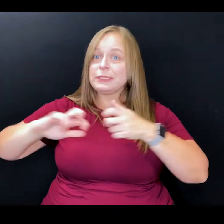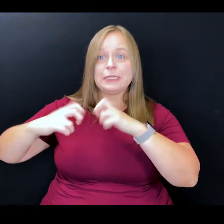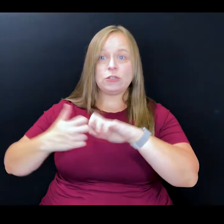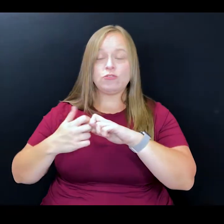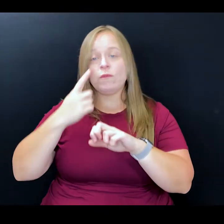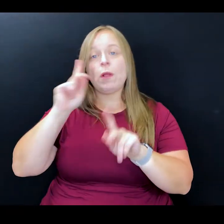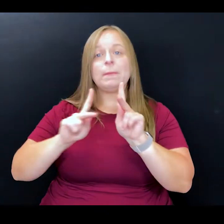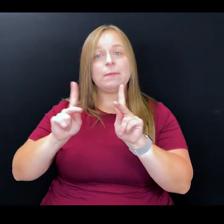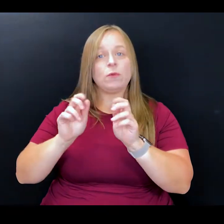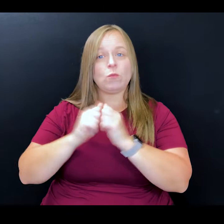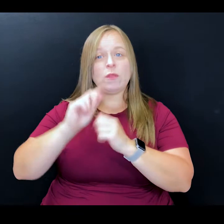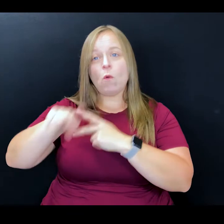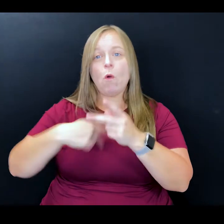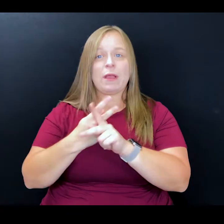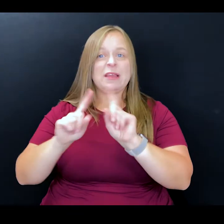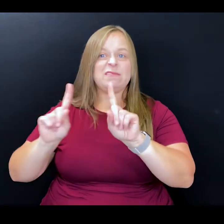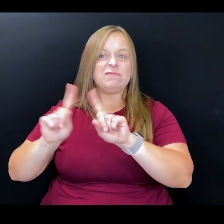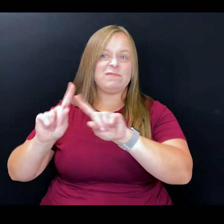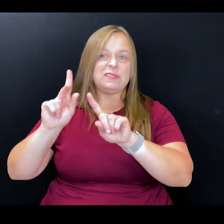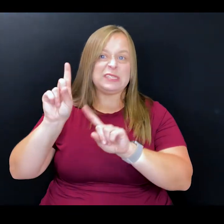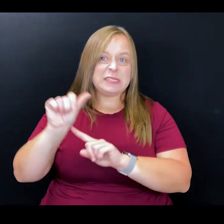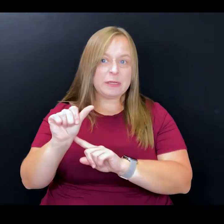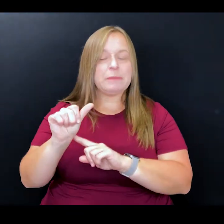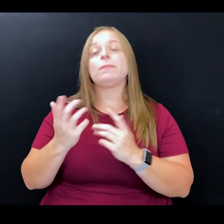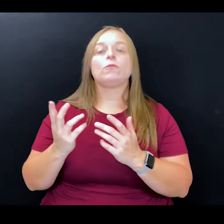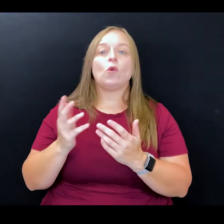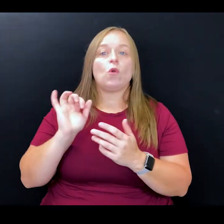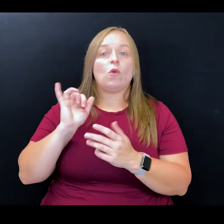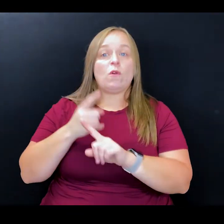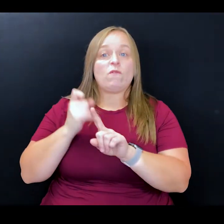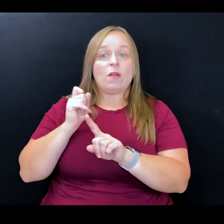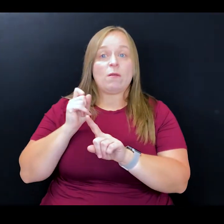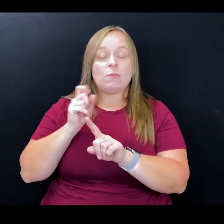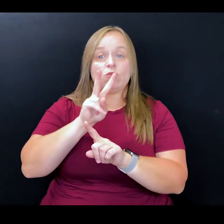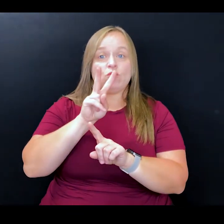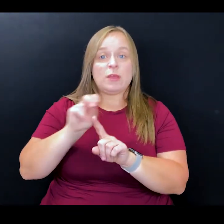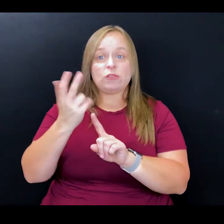of issues for people with all types of disabilities. So from